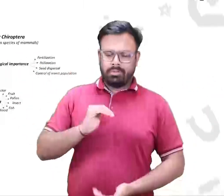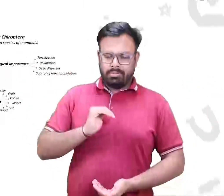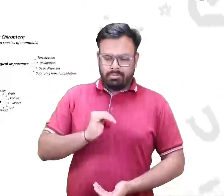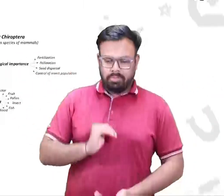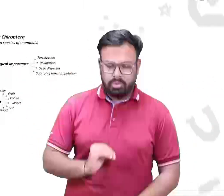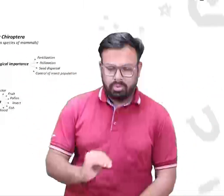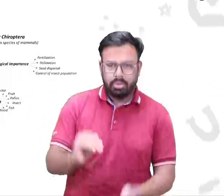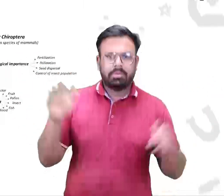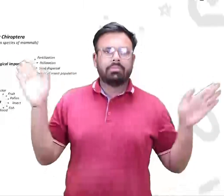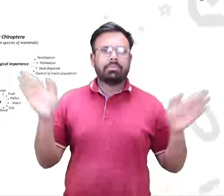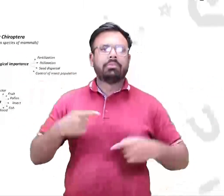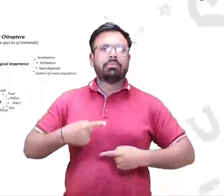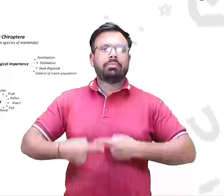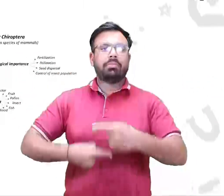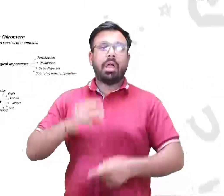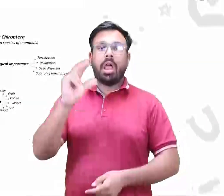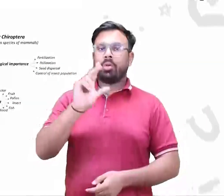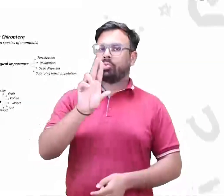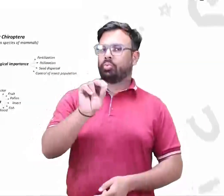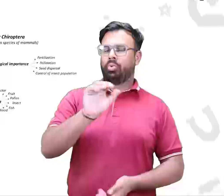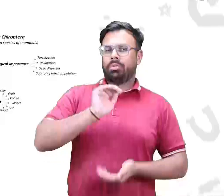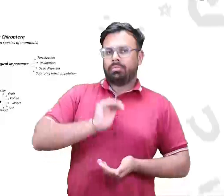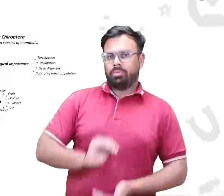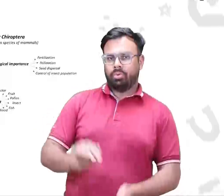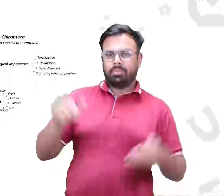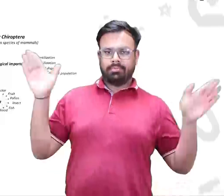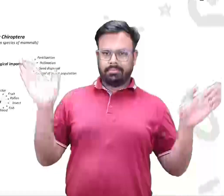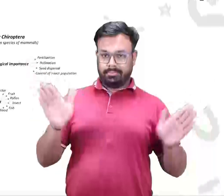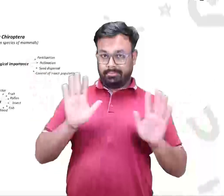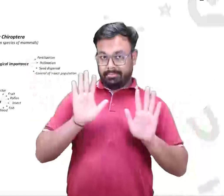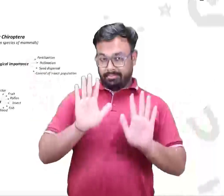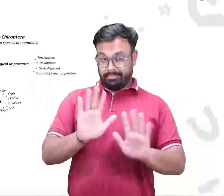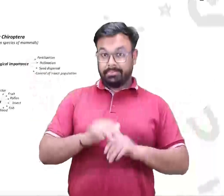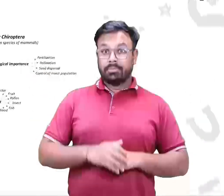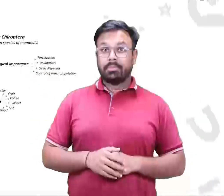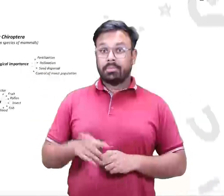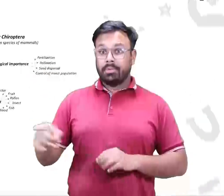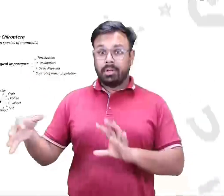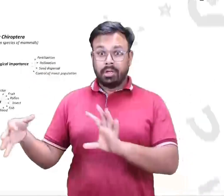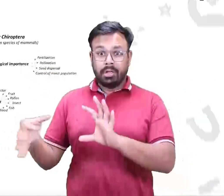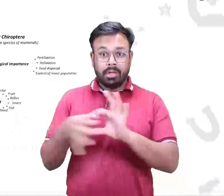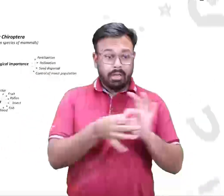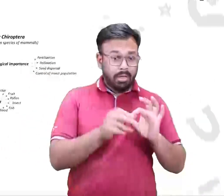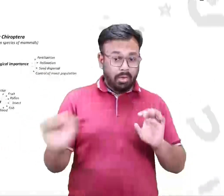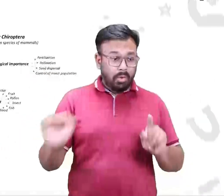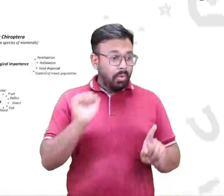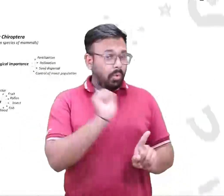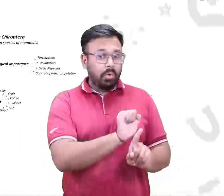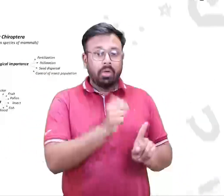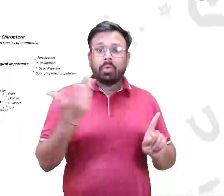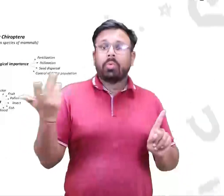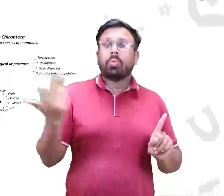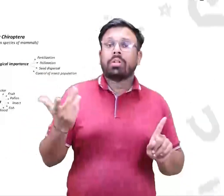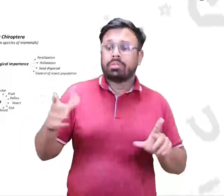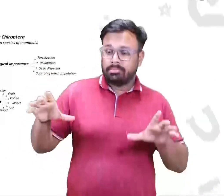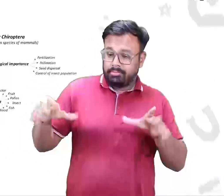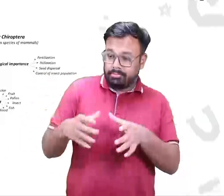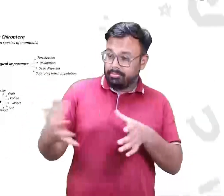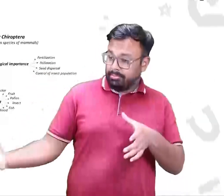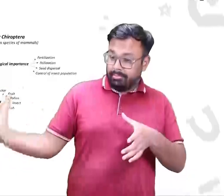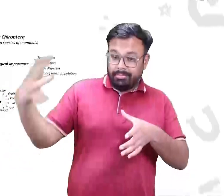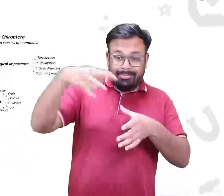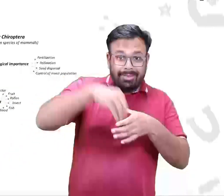Bats are the only flying mammals and belong to the order